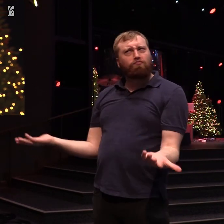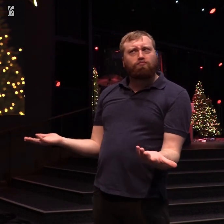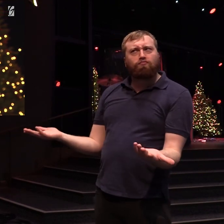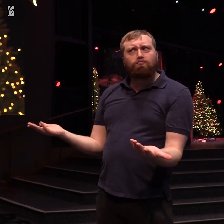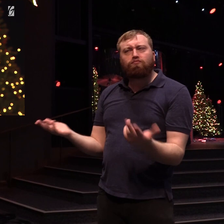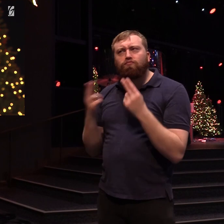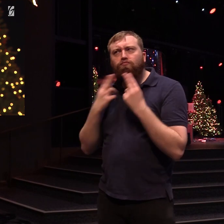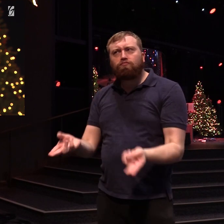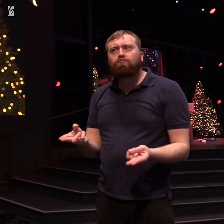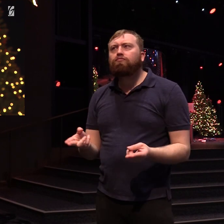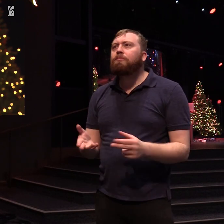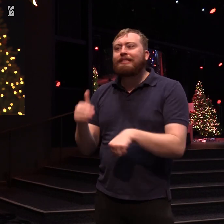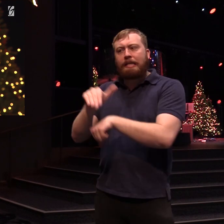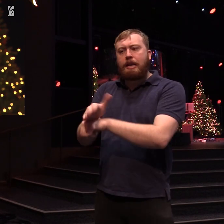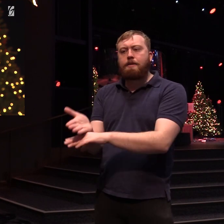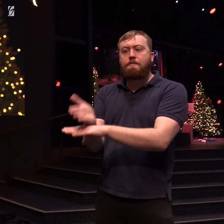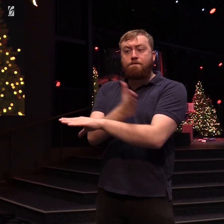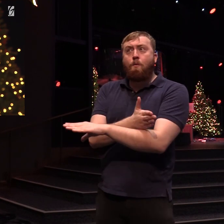The night before,